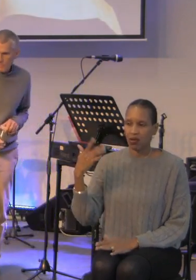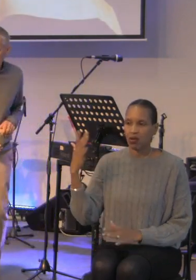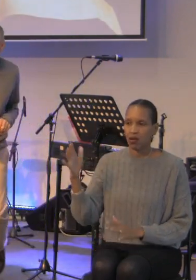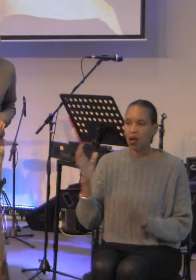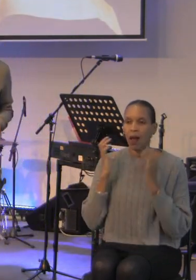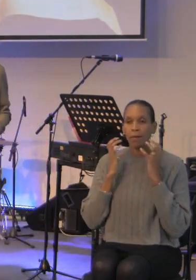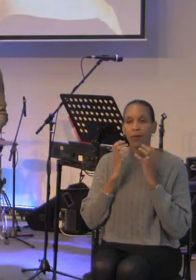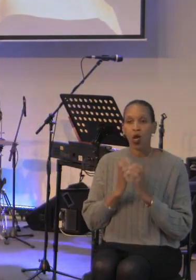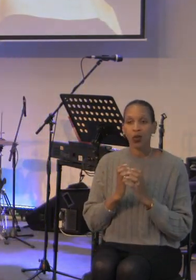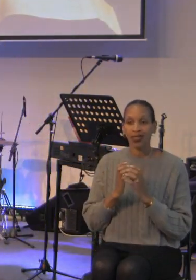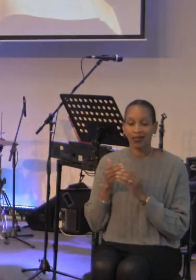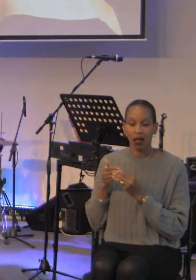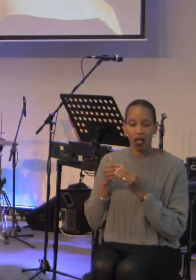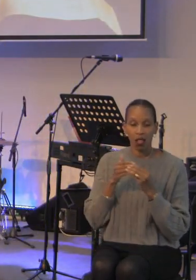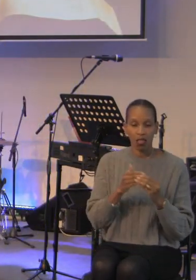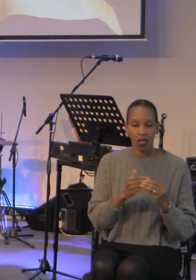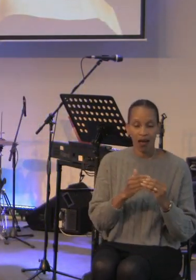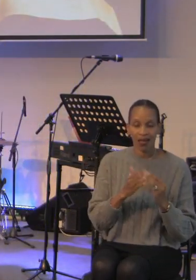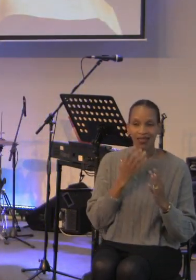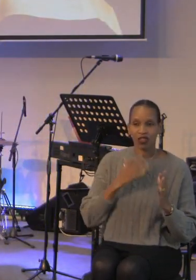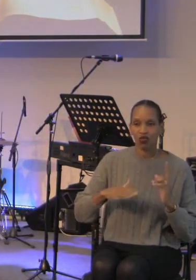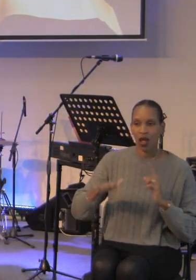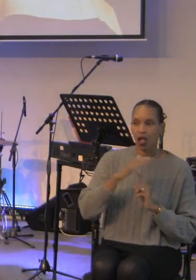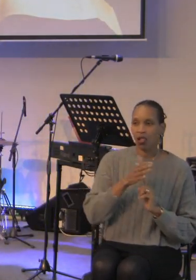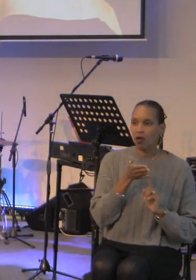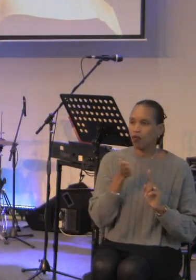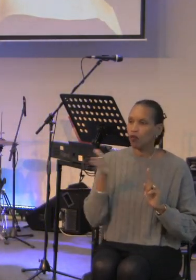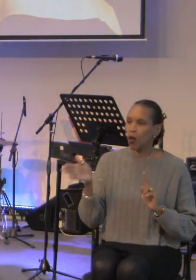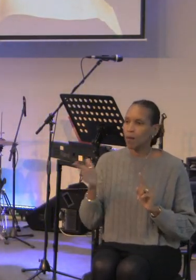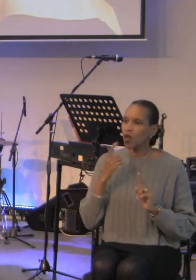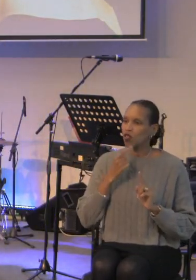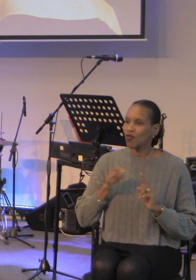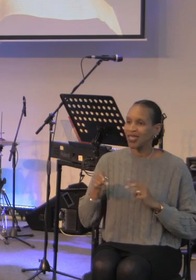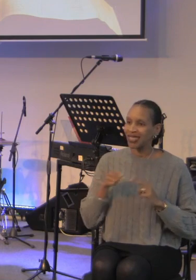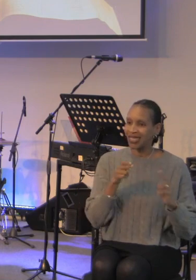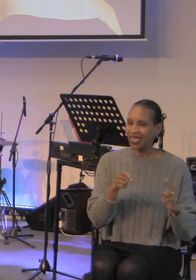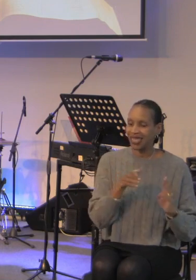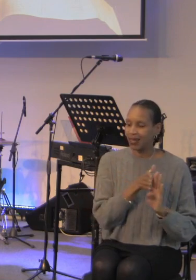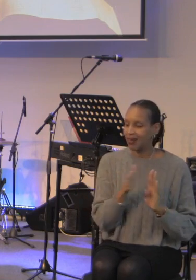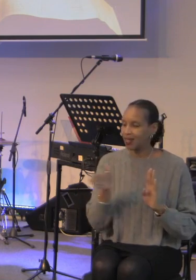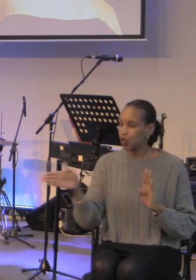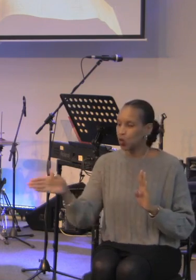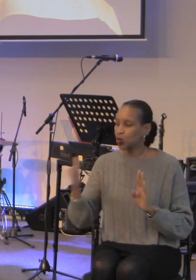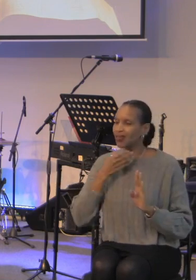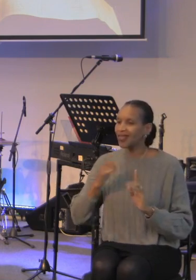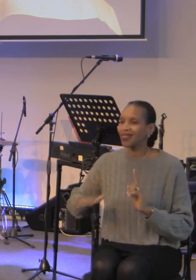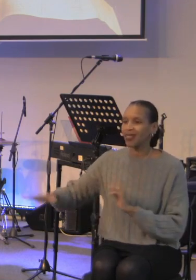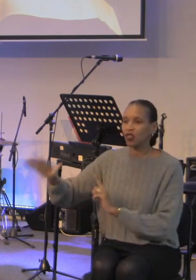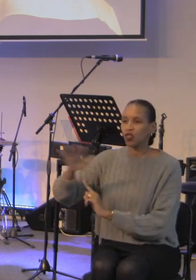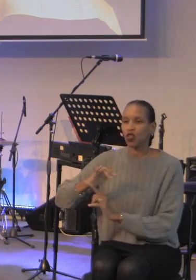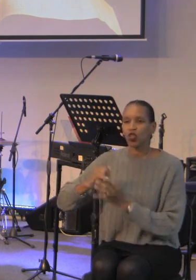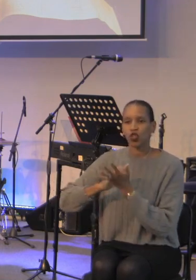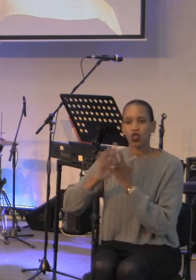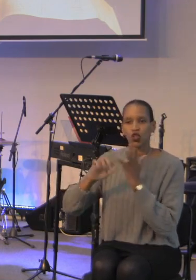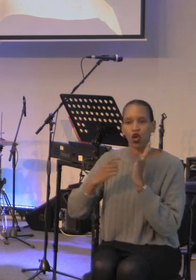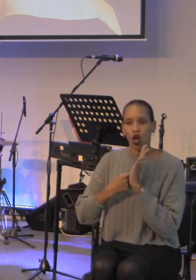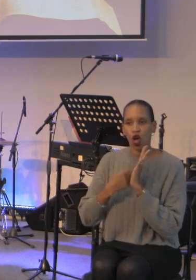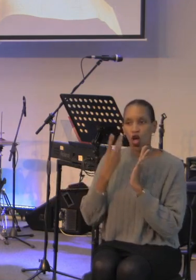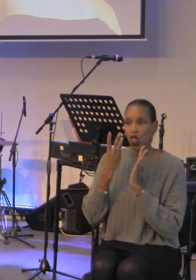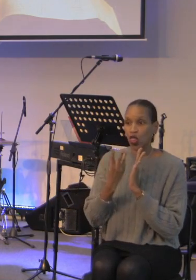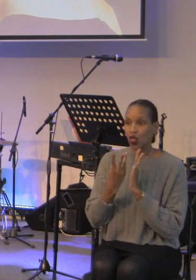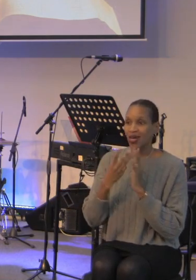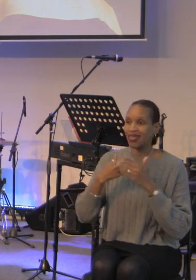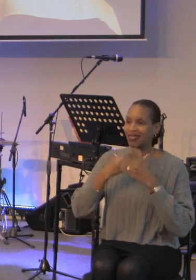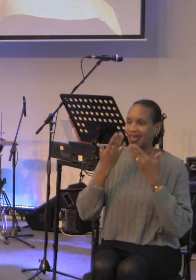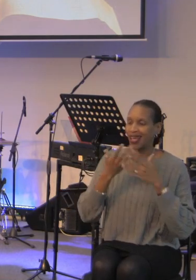Moses led Israel away from the Red Sea into the desert of Shur. For 3 days they traveled